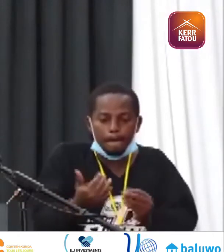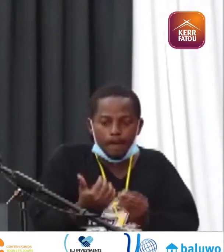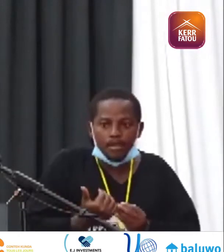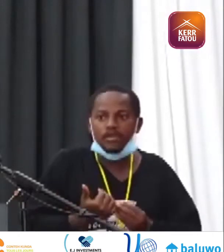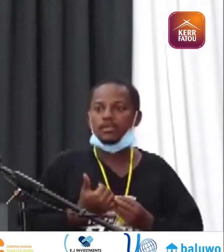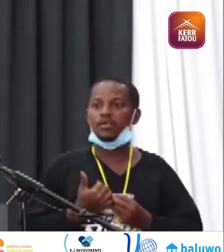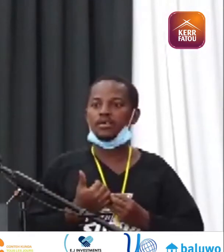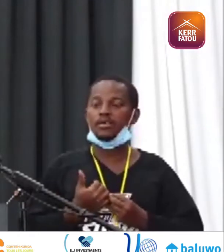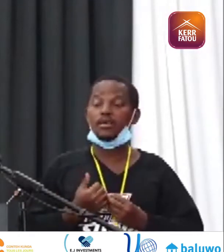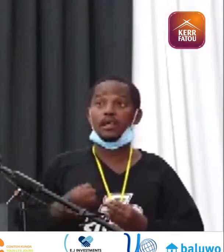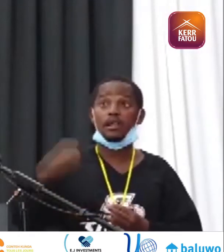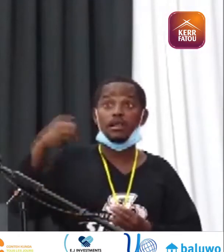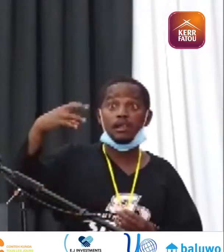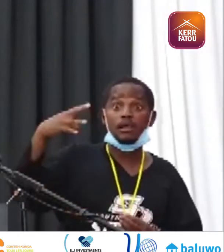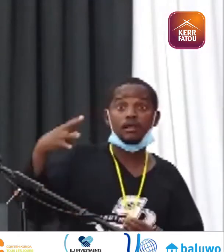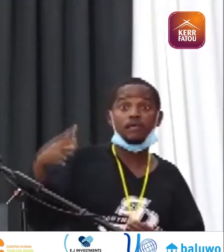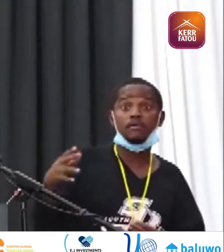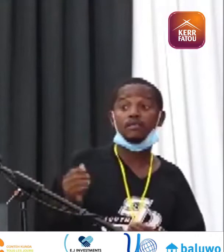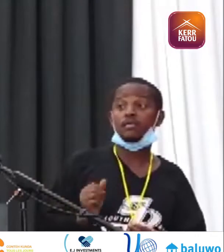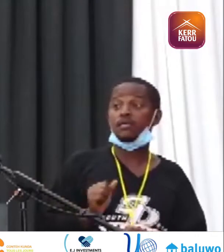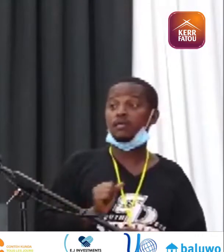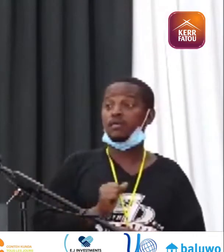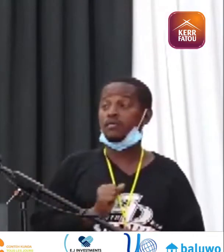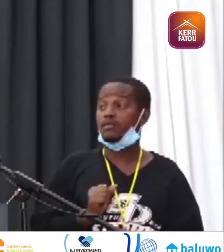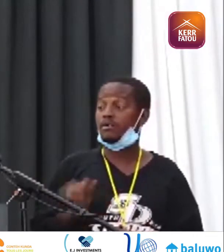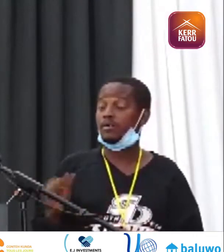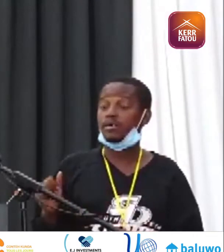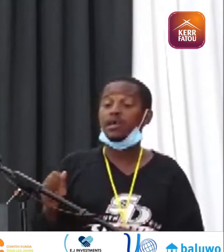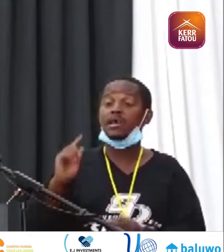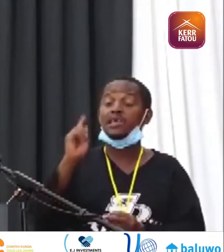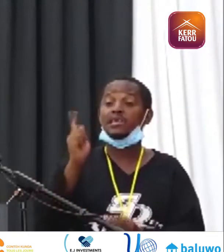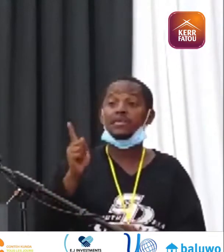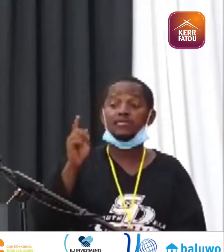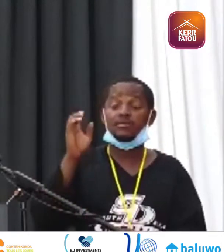a hydropower from the Kaleta Dam in